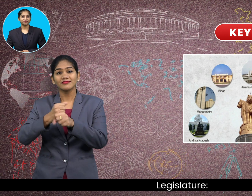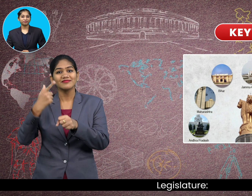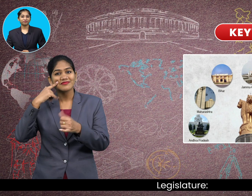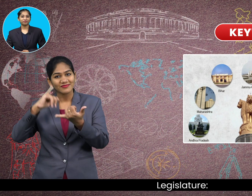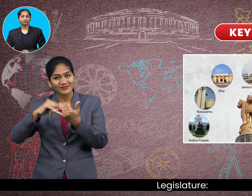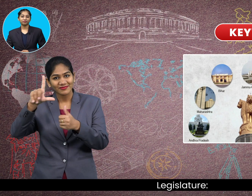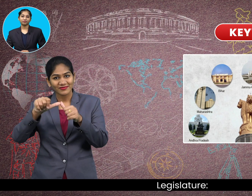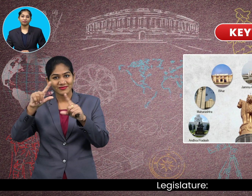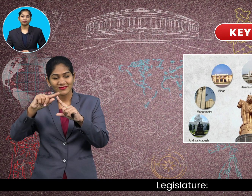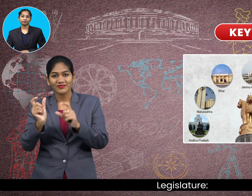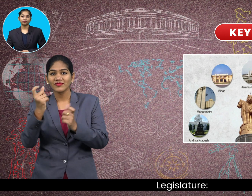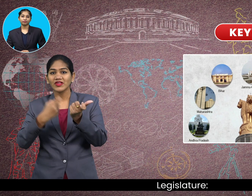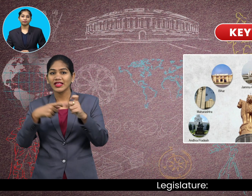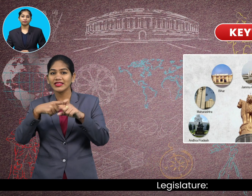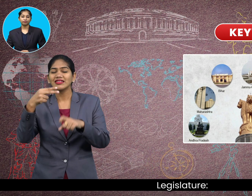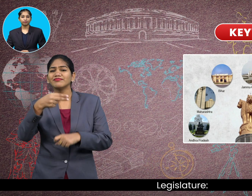Legislature.